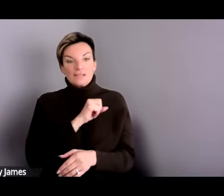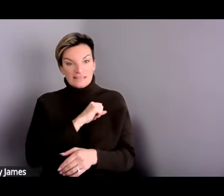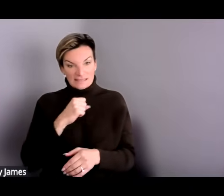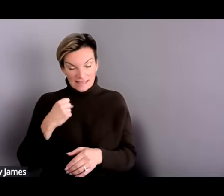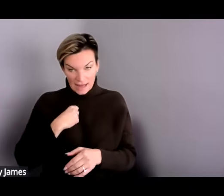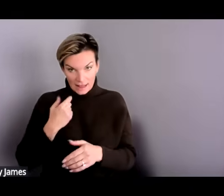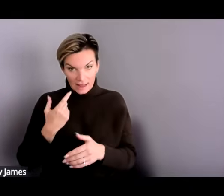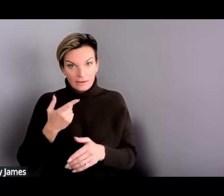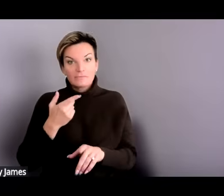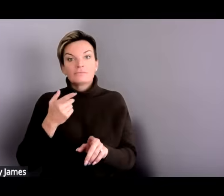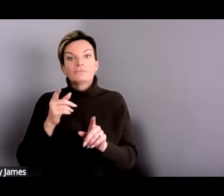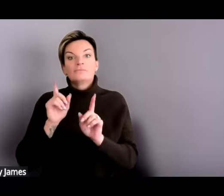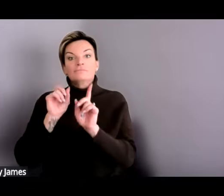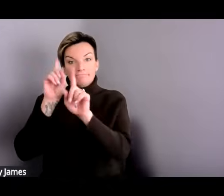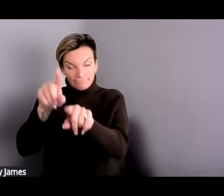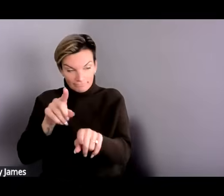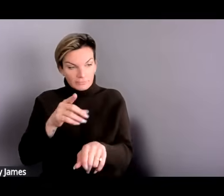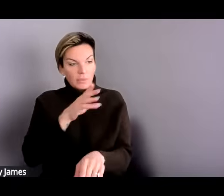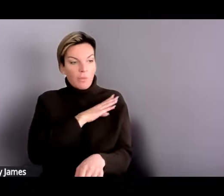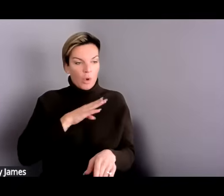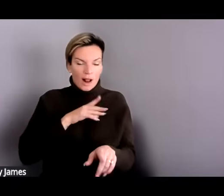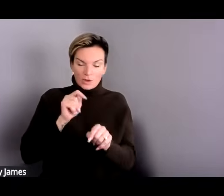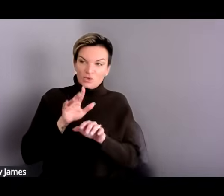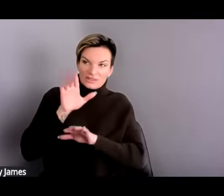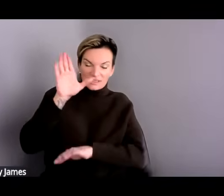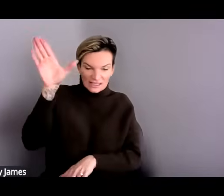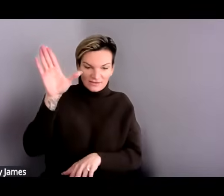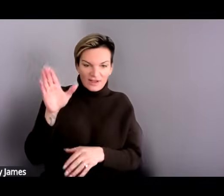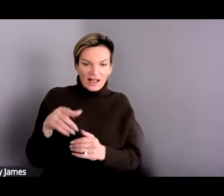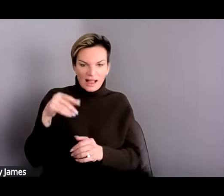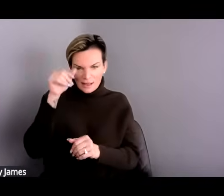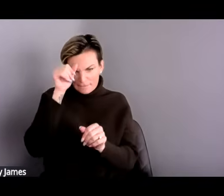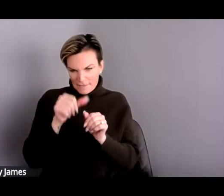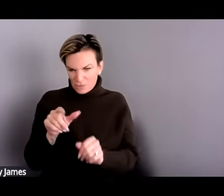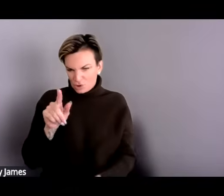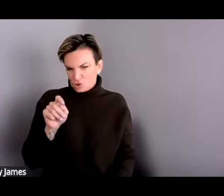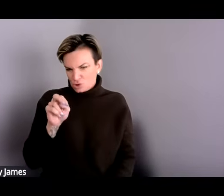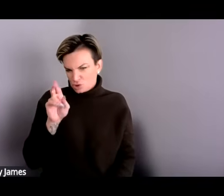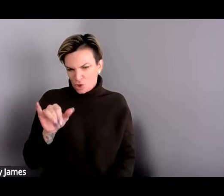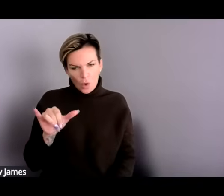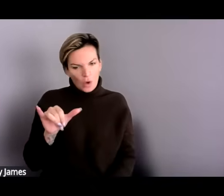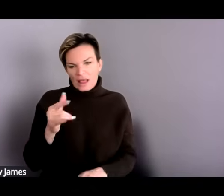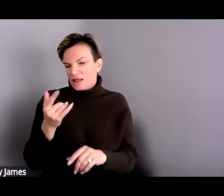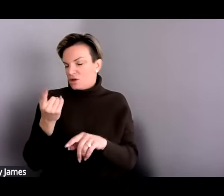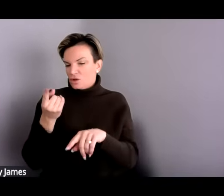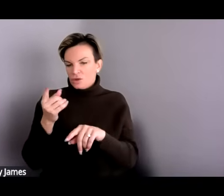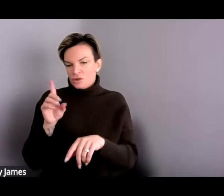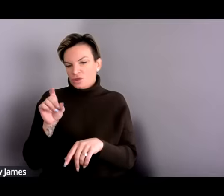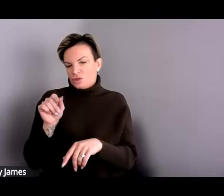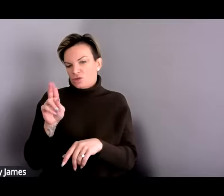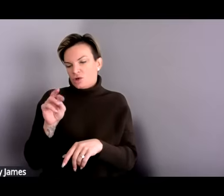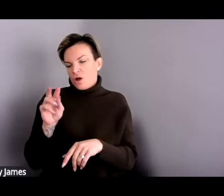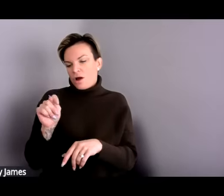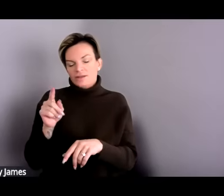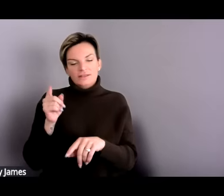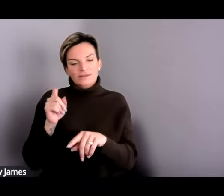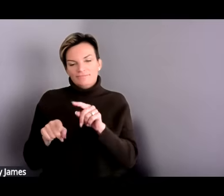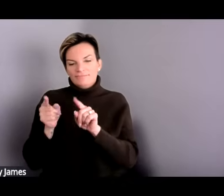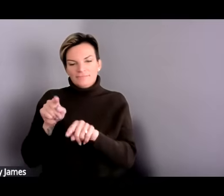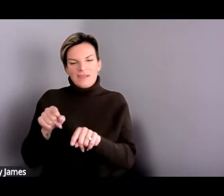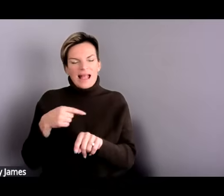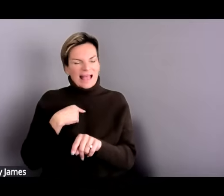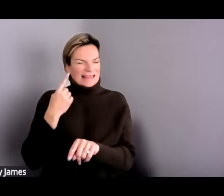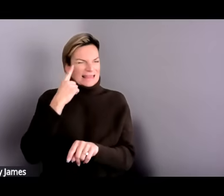I believe that Tony Daunt, then member Daunt, was not able to attend at the Senate. I think he might have been listening on Zoom,